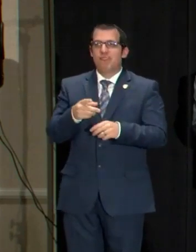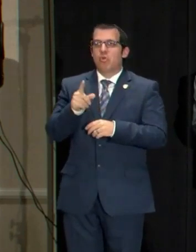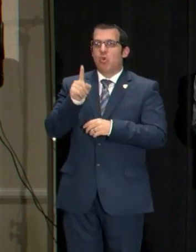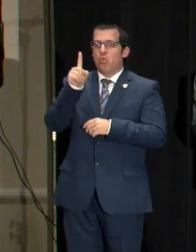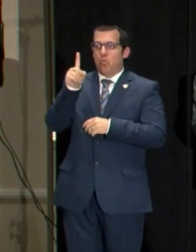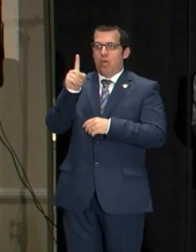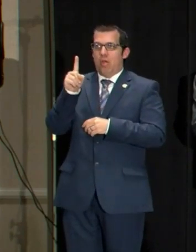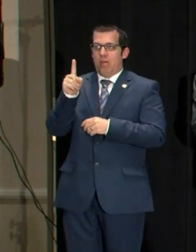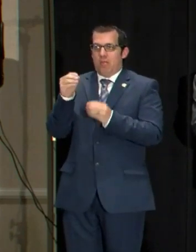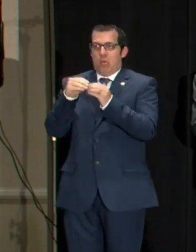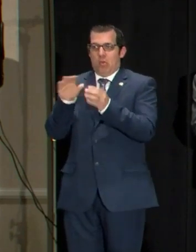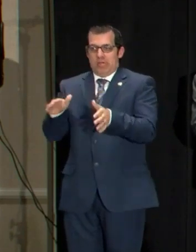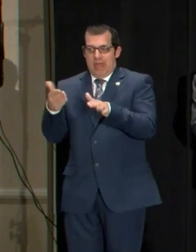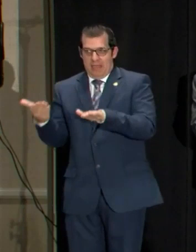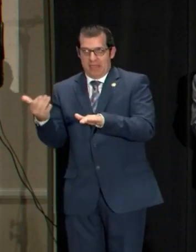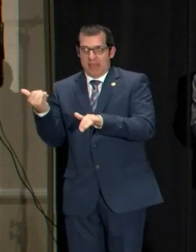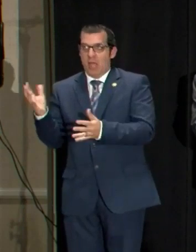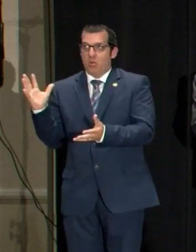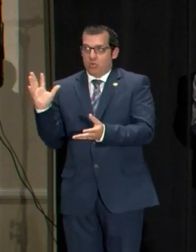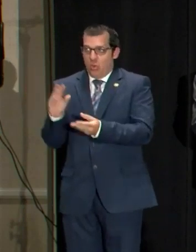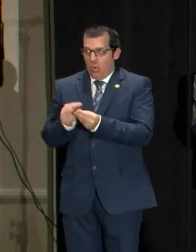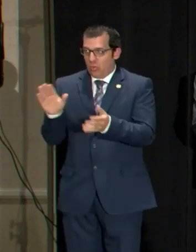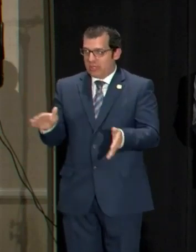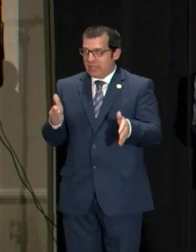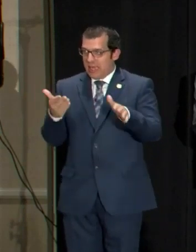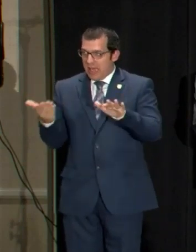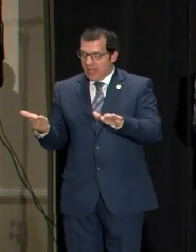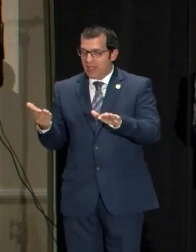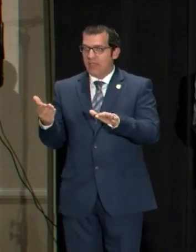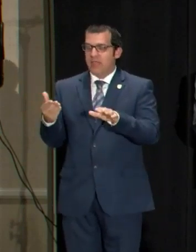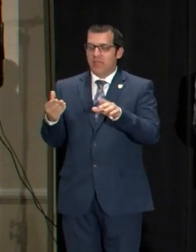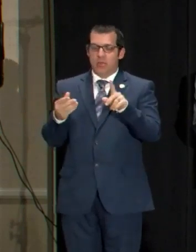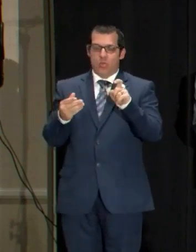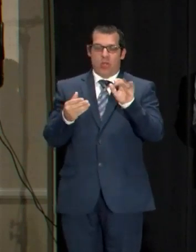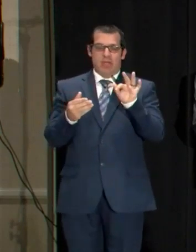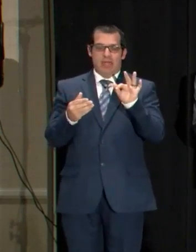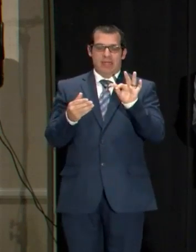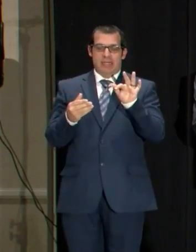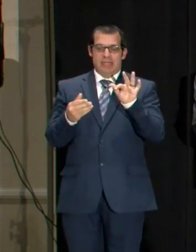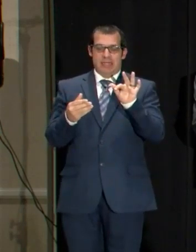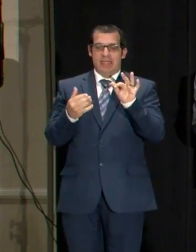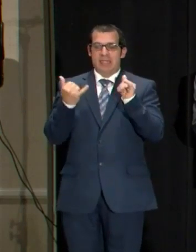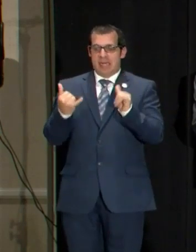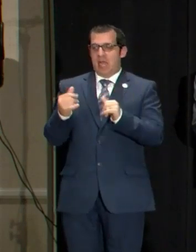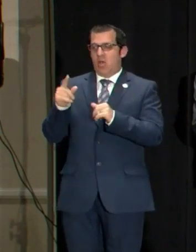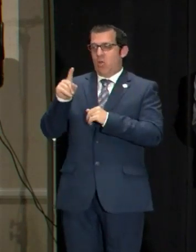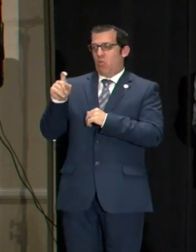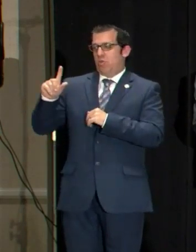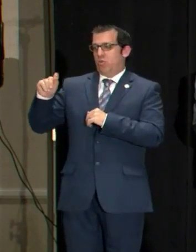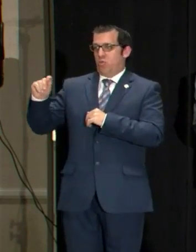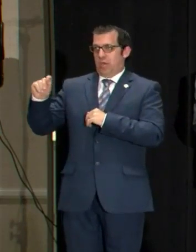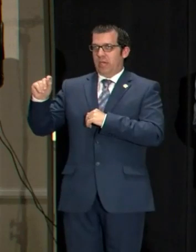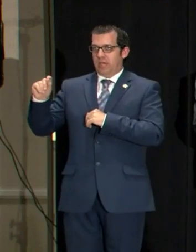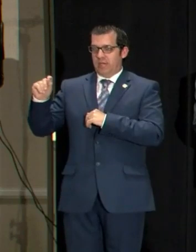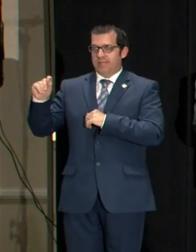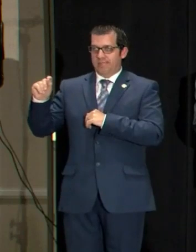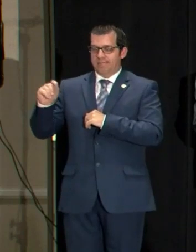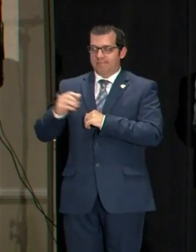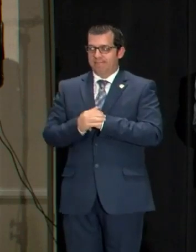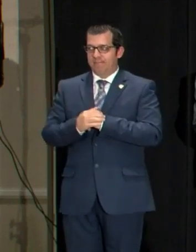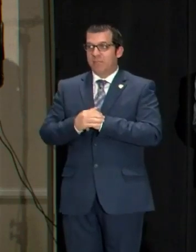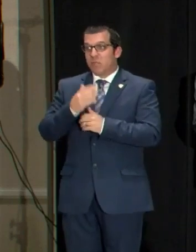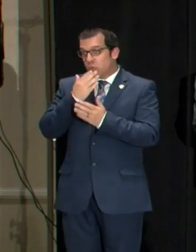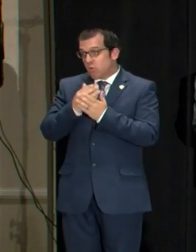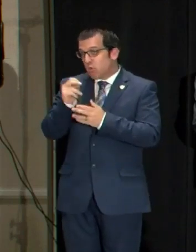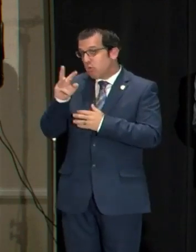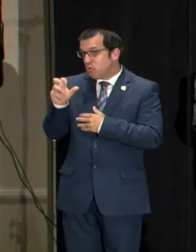one additional death that brings our total death total from 119 to 120. The